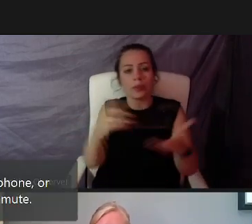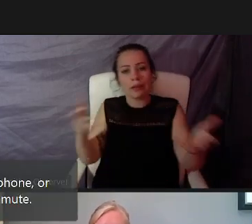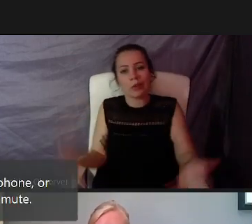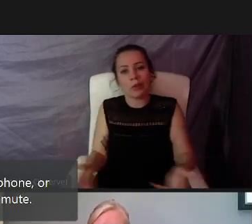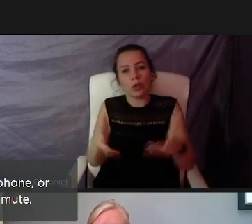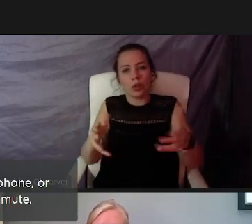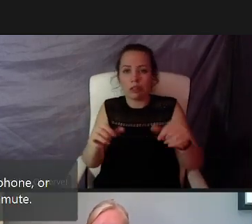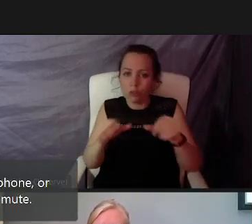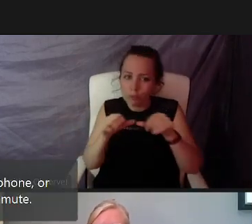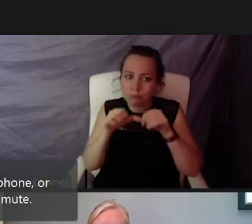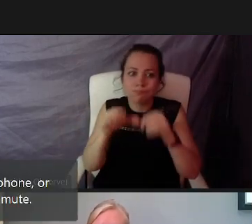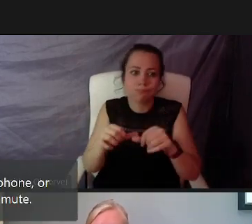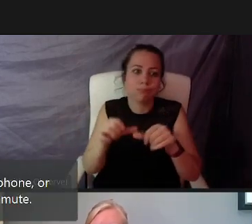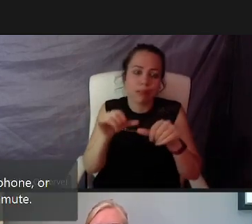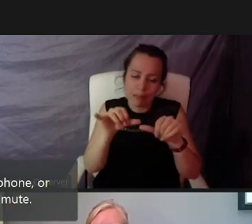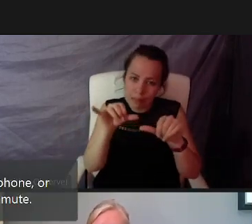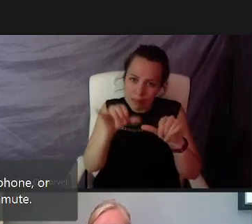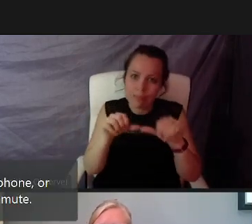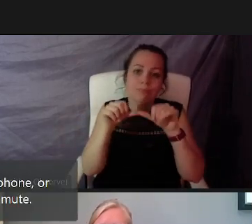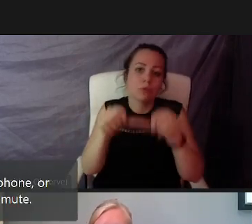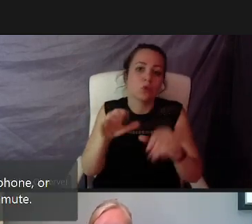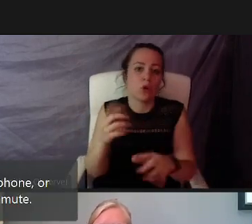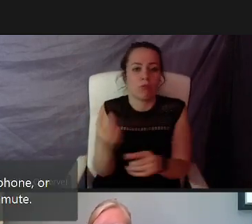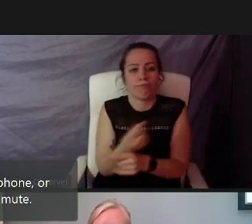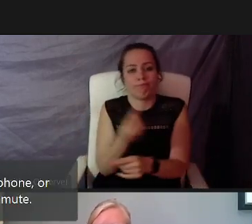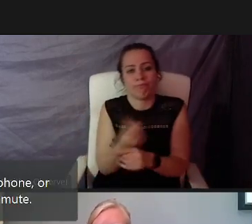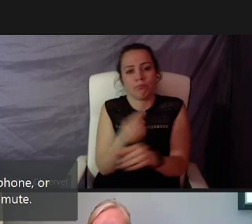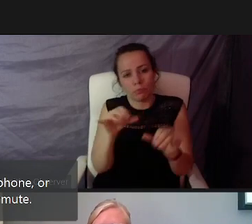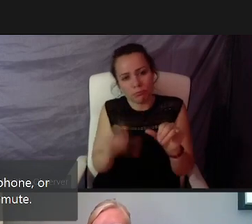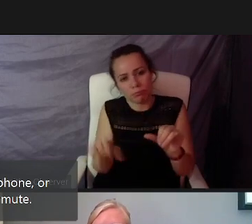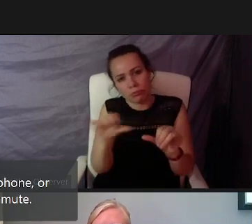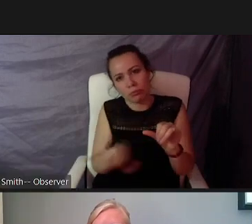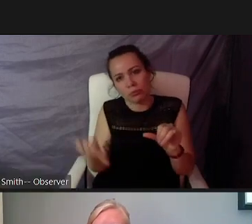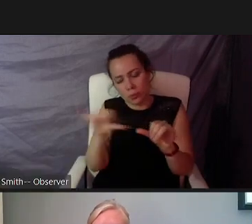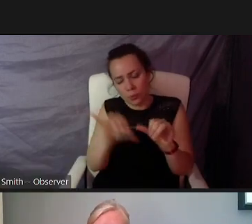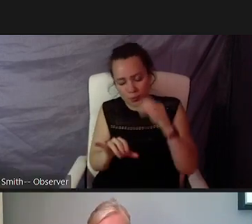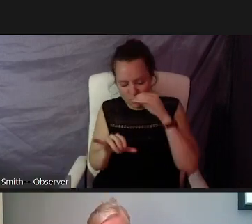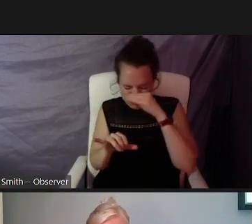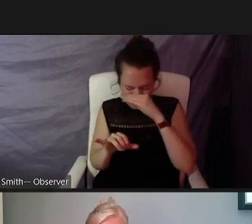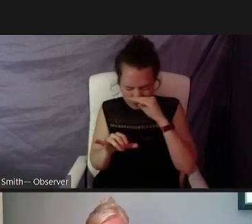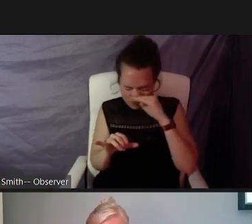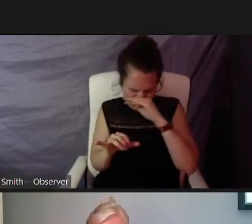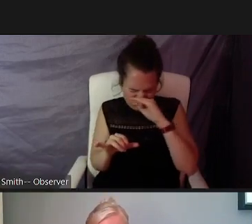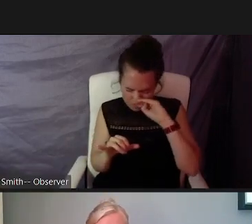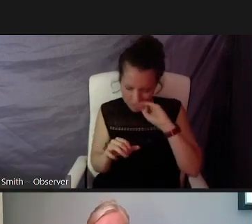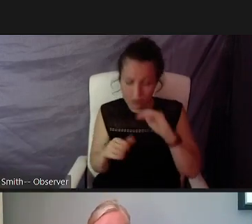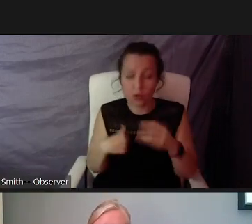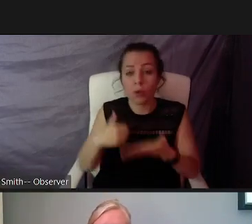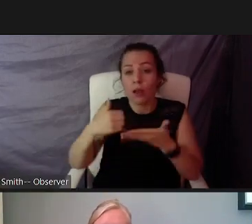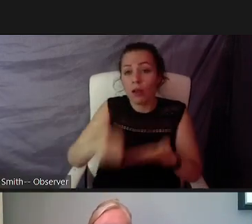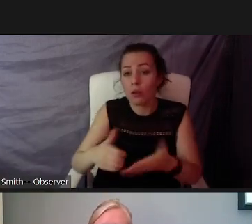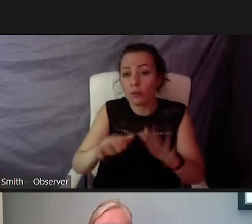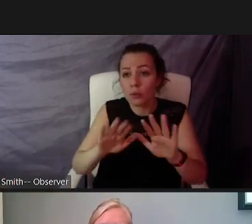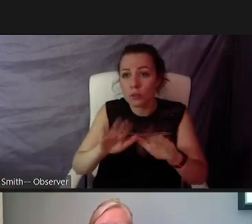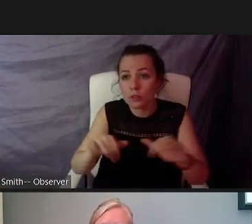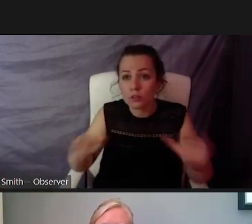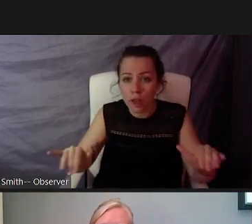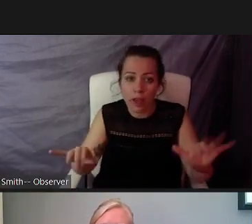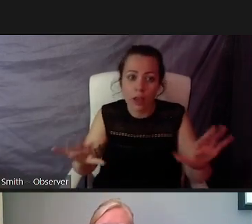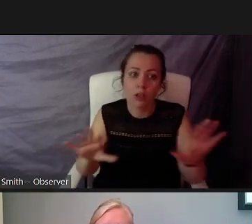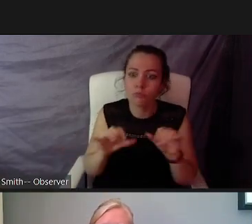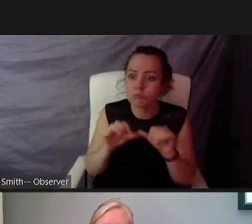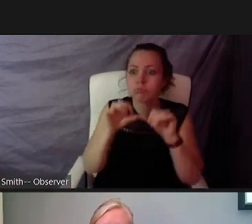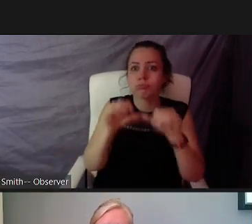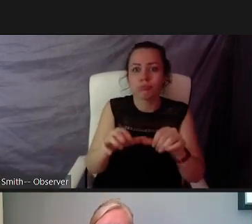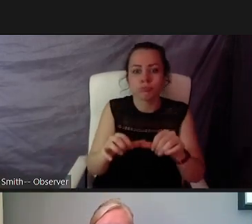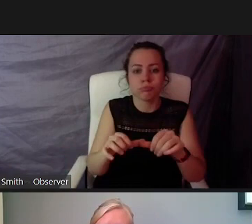as normal a routine as possible for that child. So helping them to retain onto some sort of normalcy. And if